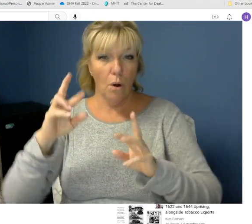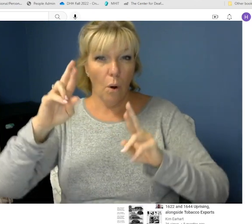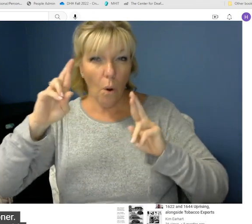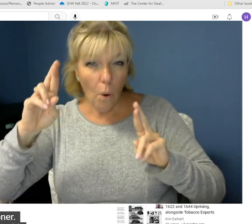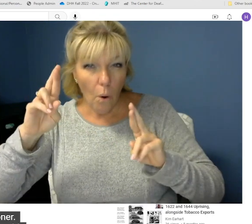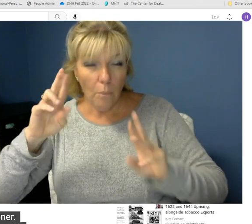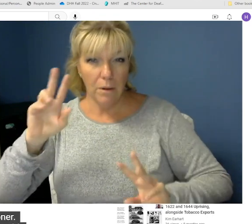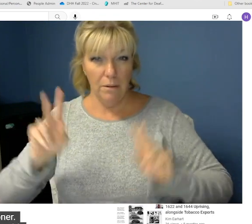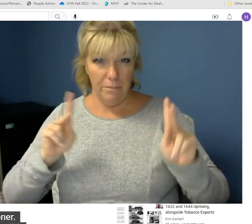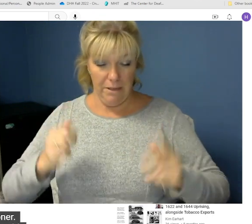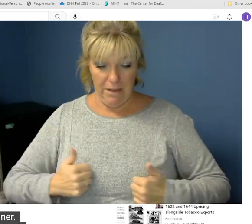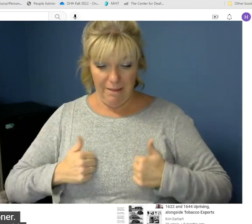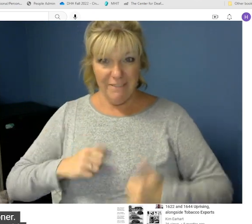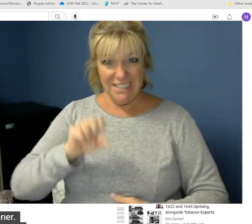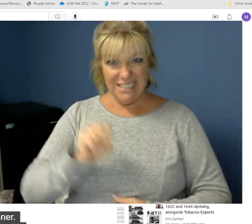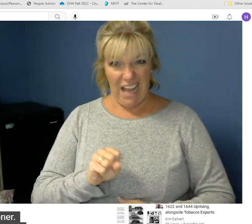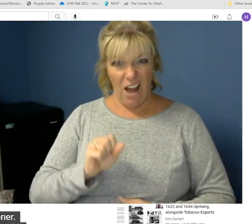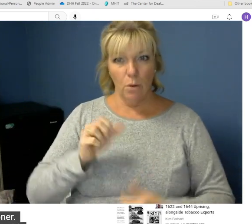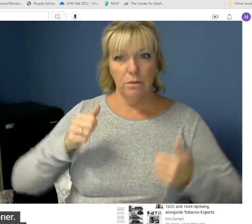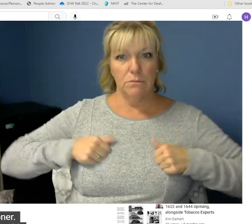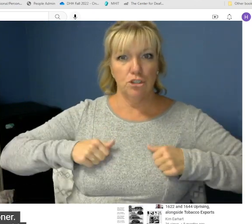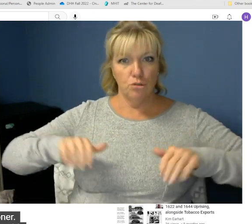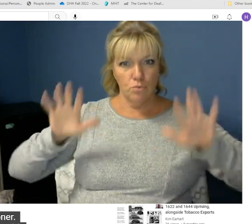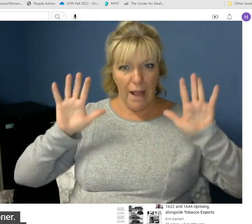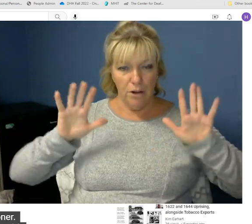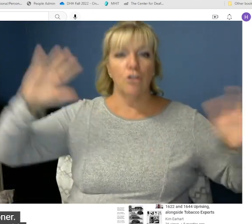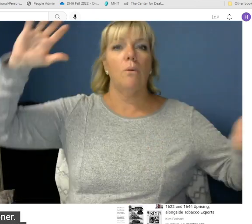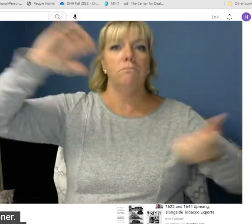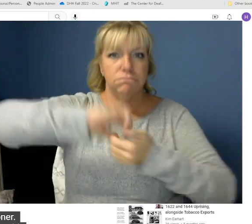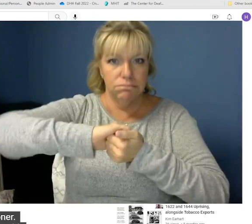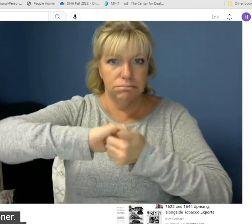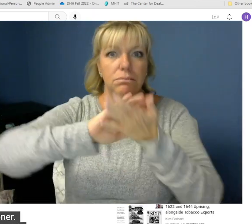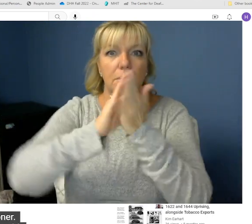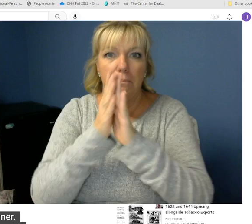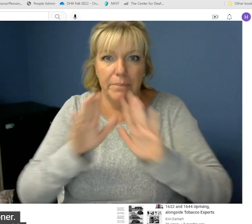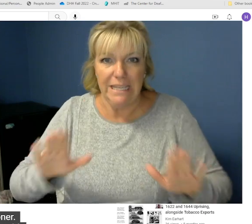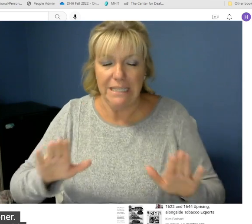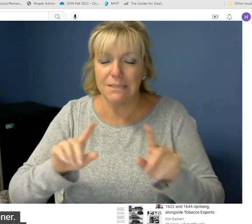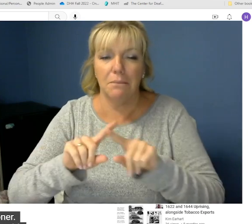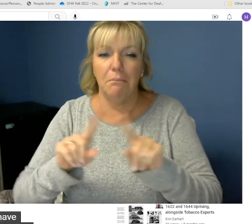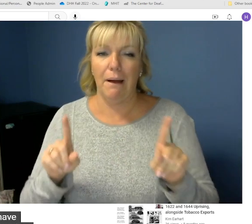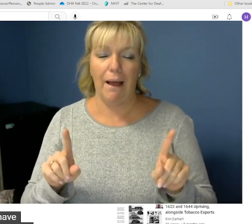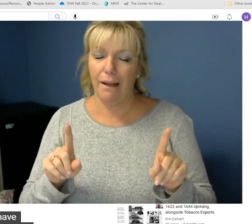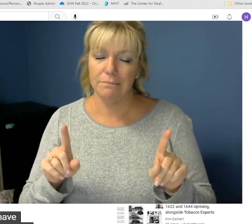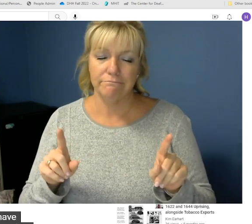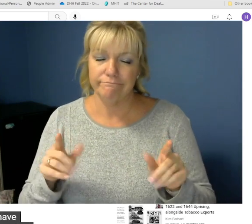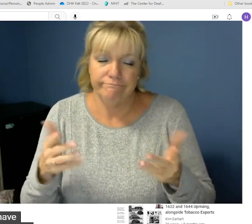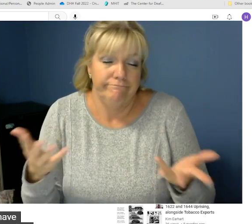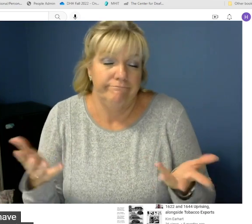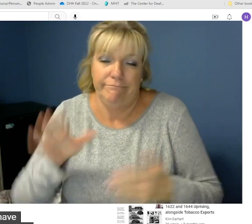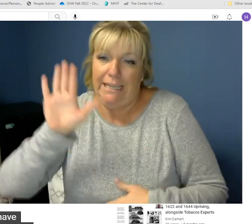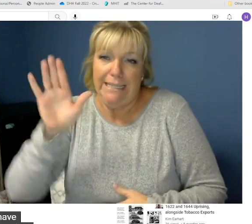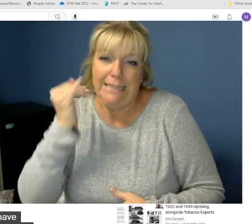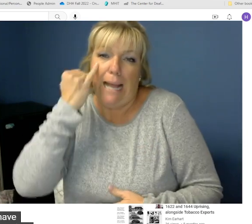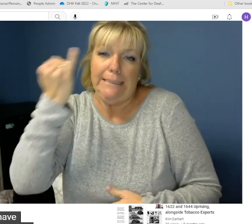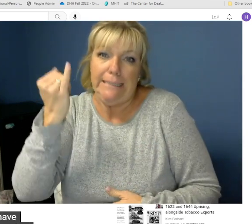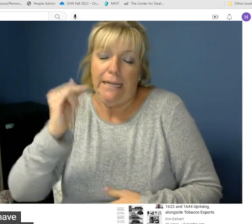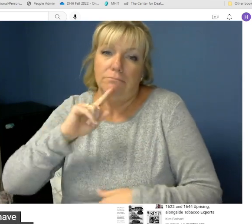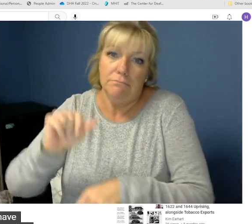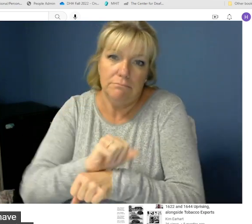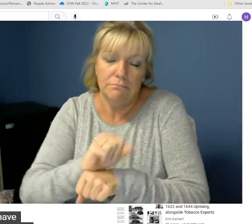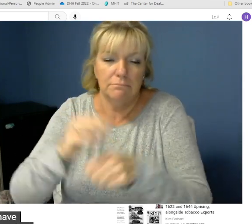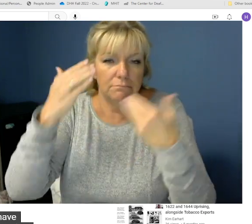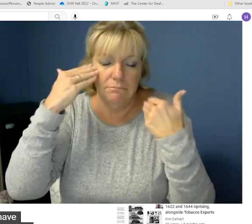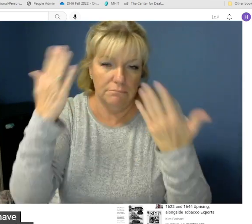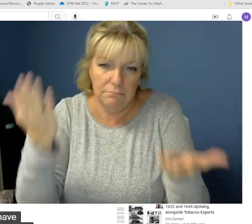would surrender and we could have peace sooner. So this may or may not have been what he would have proposed had he survived